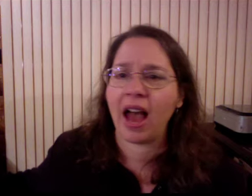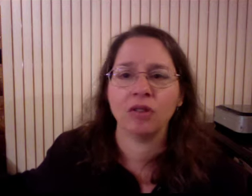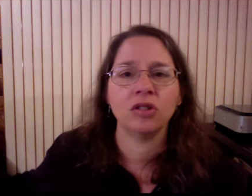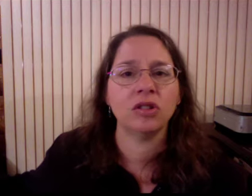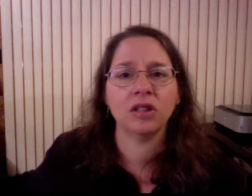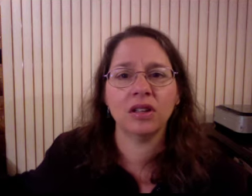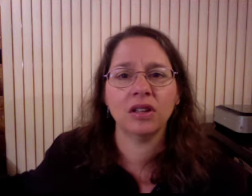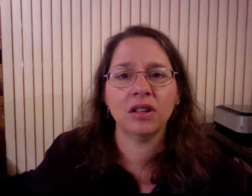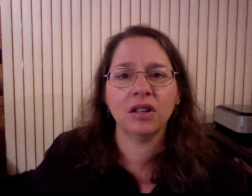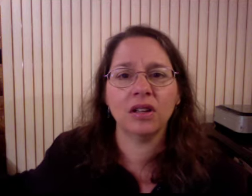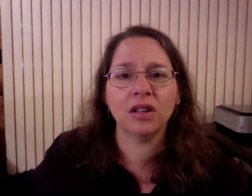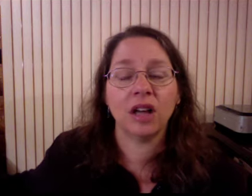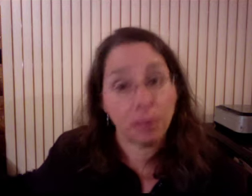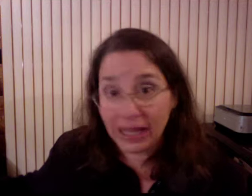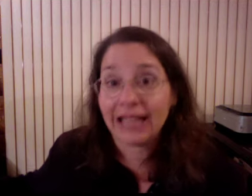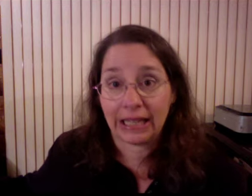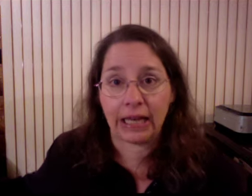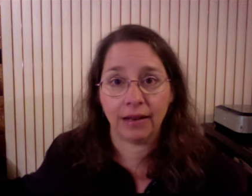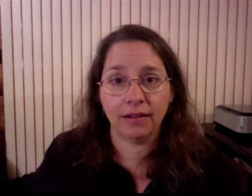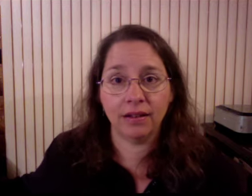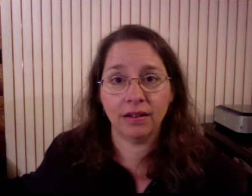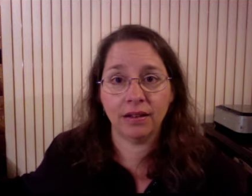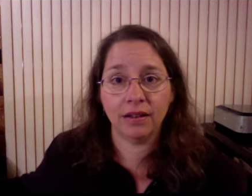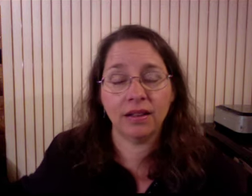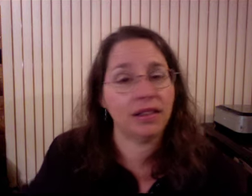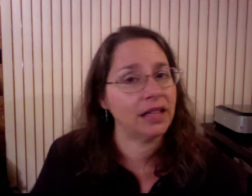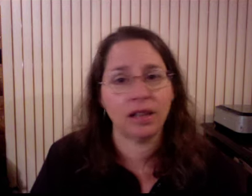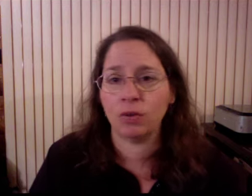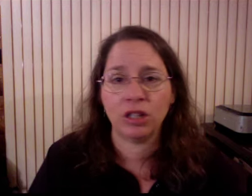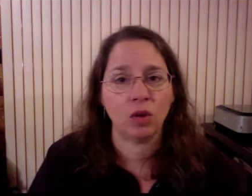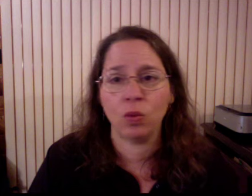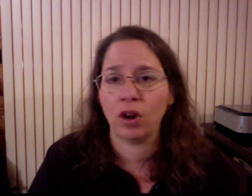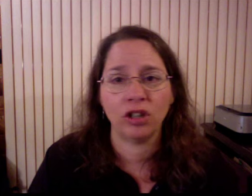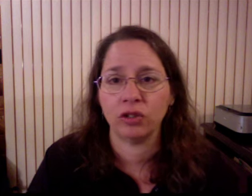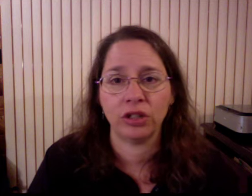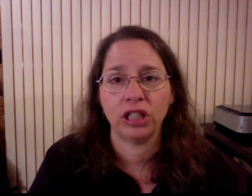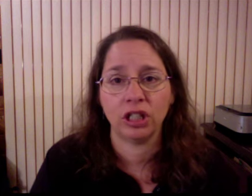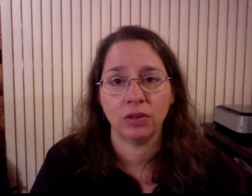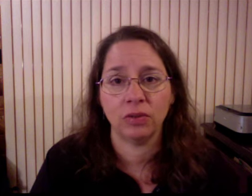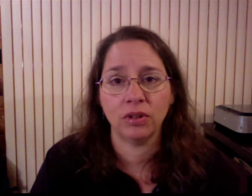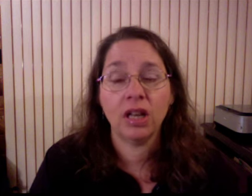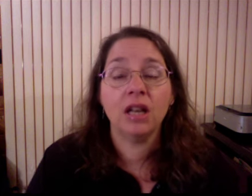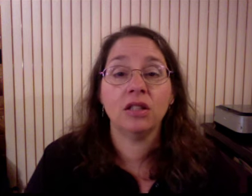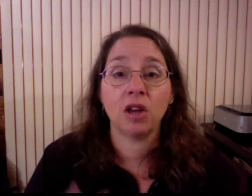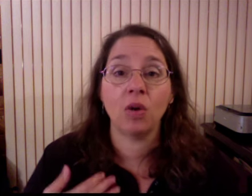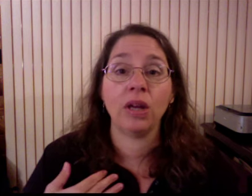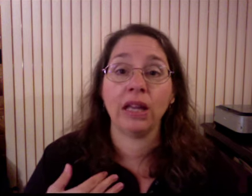house completely things that we don't want our children to do. So in